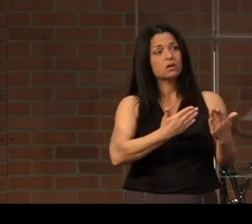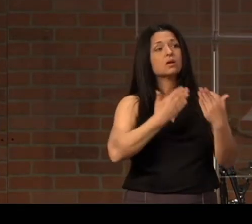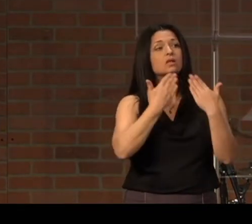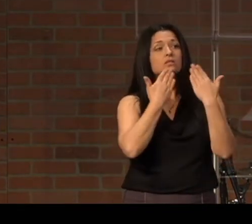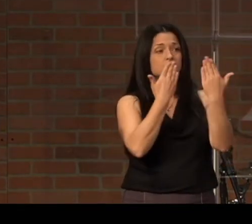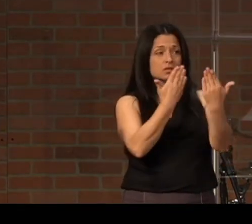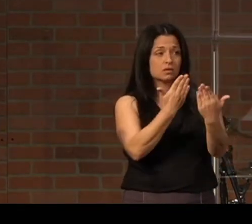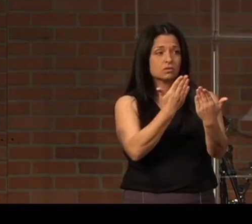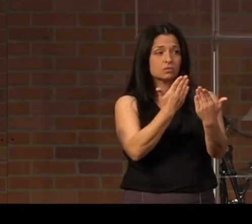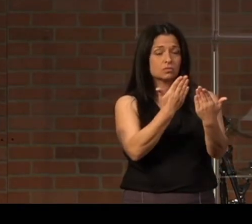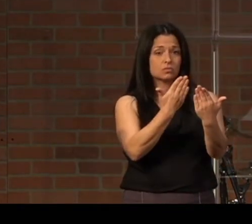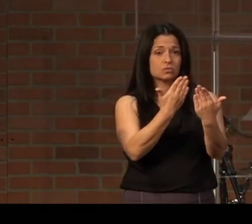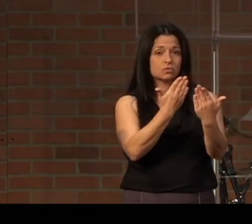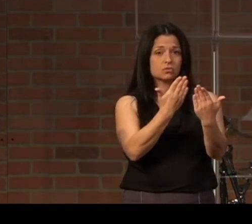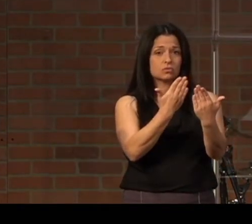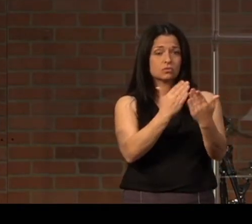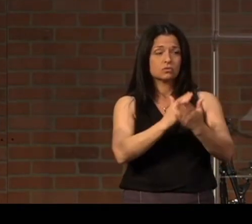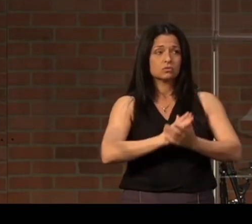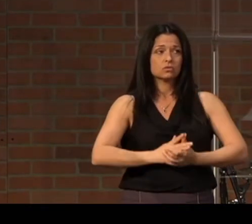Thank you.